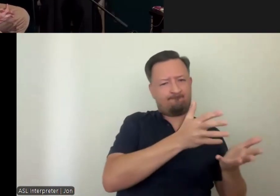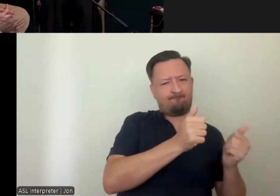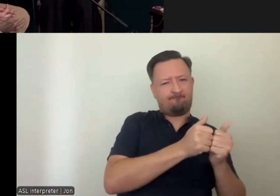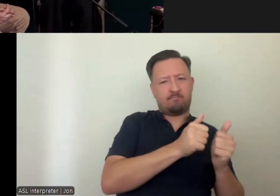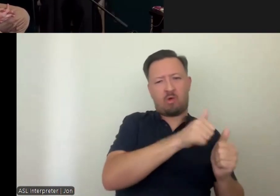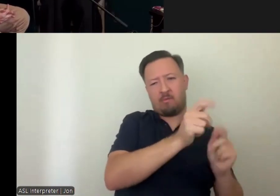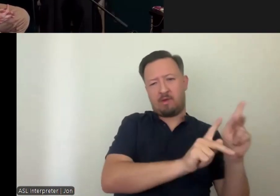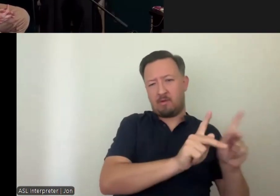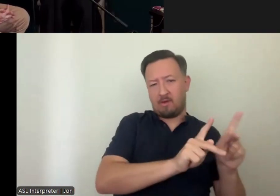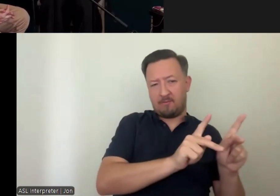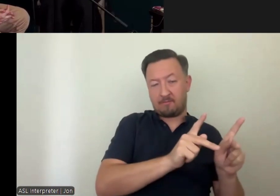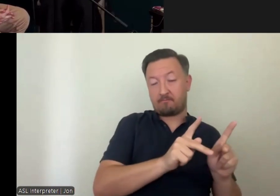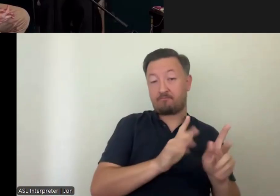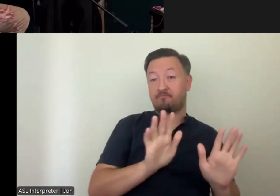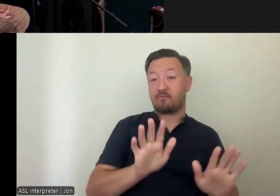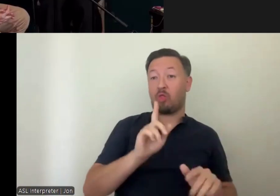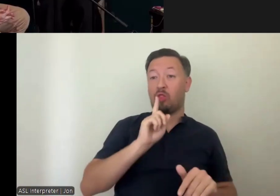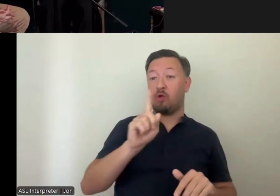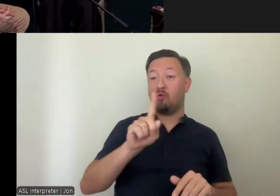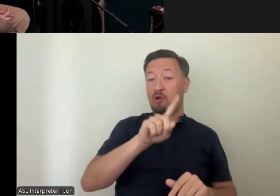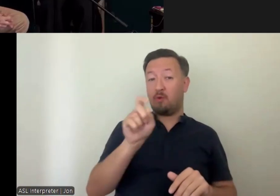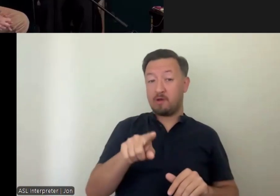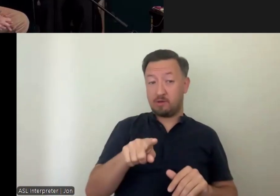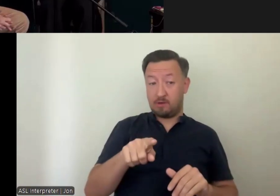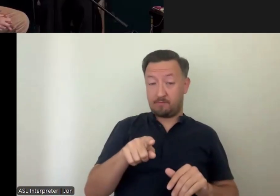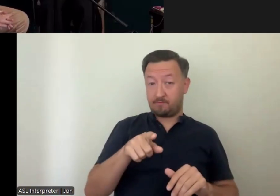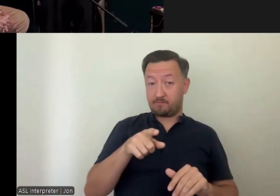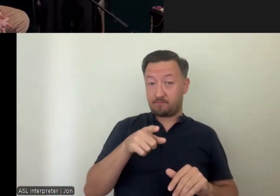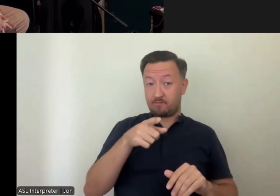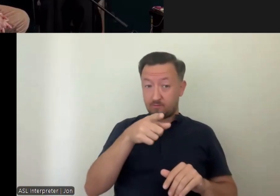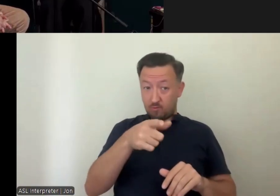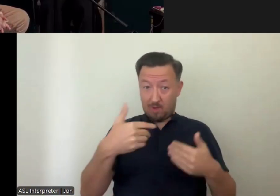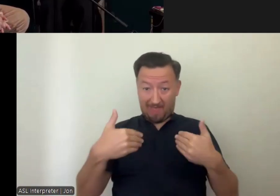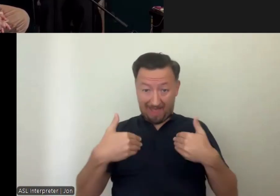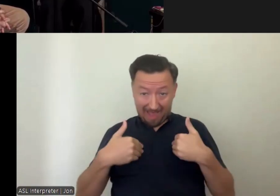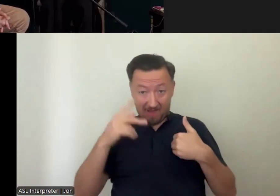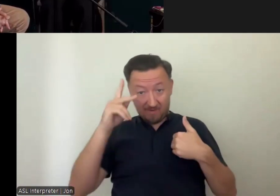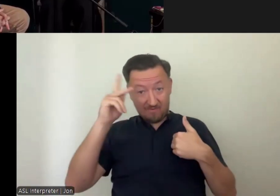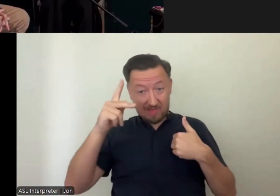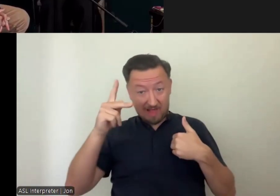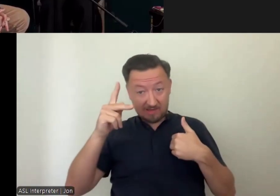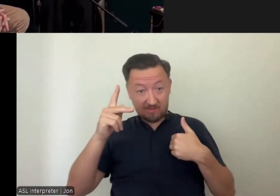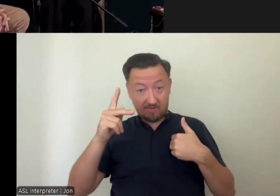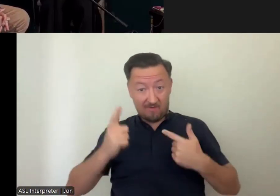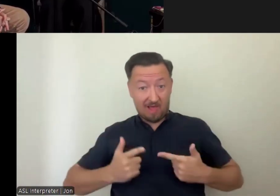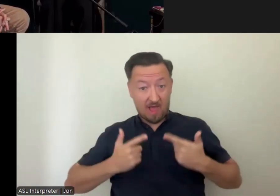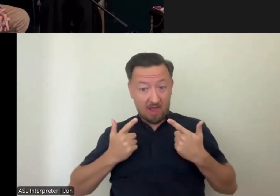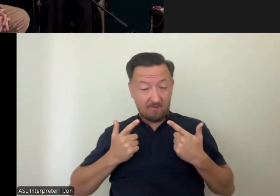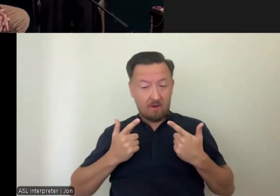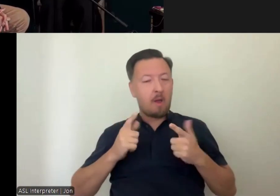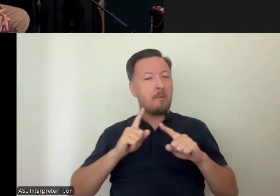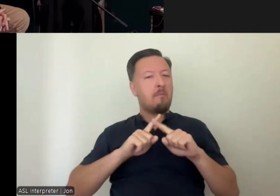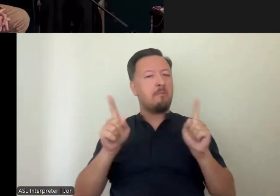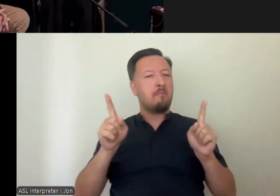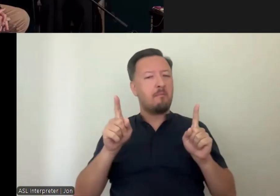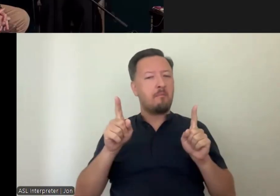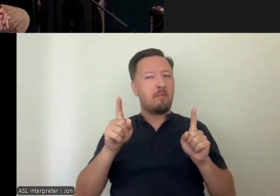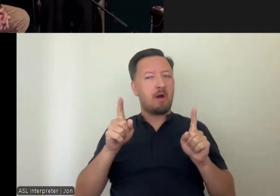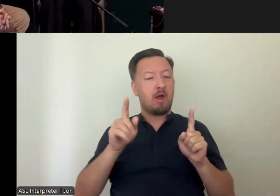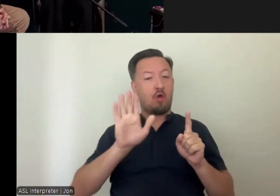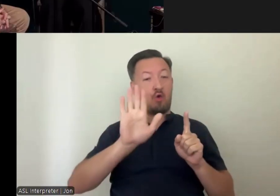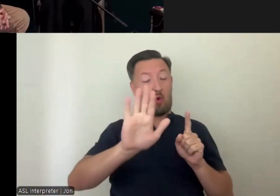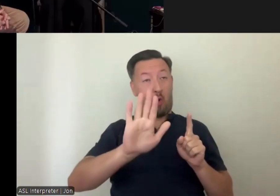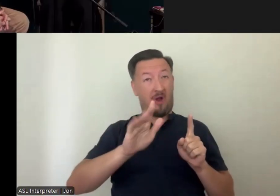real question then is not whether you have a philosophy of life, but rather if it stands up to